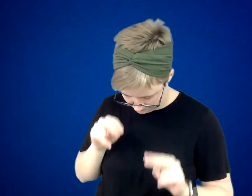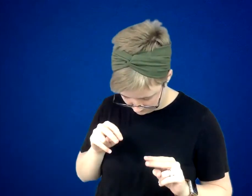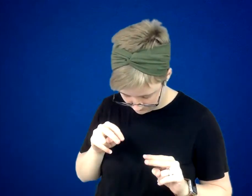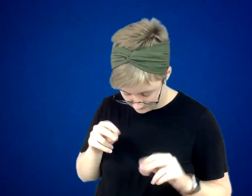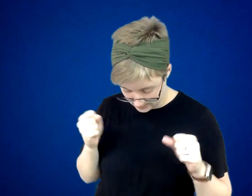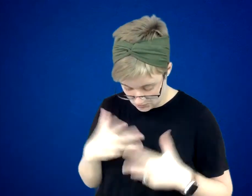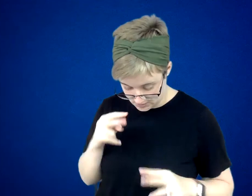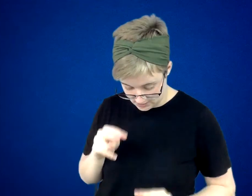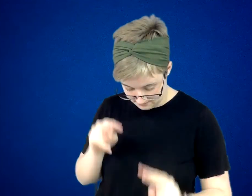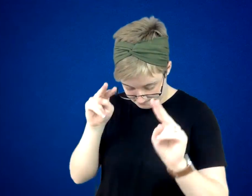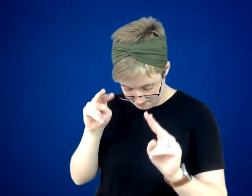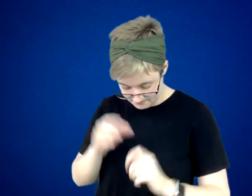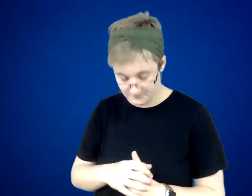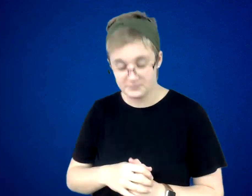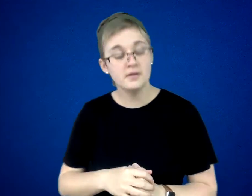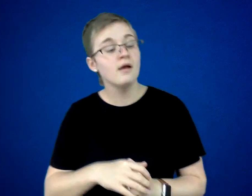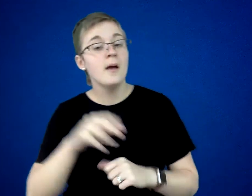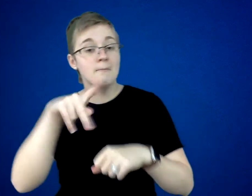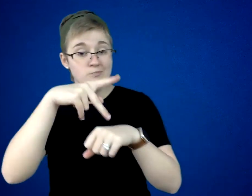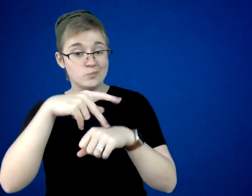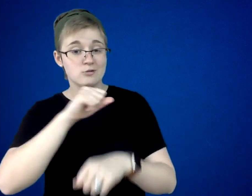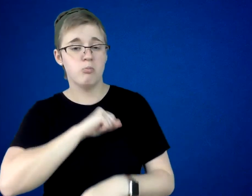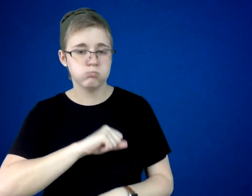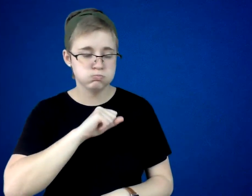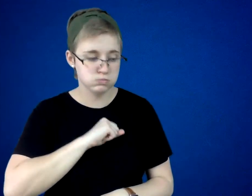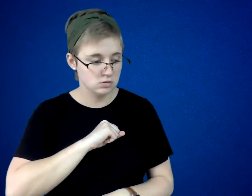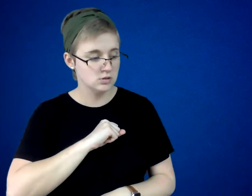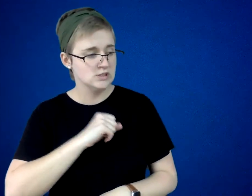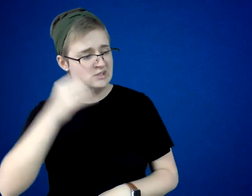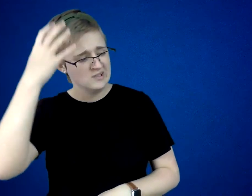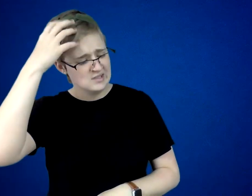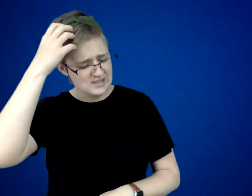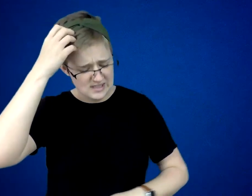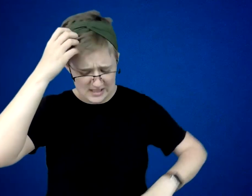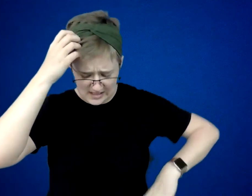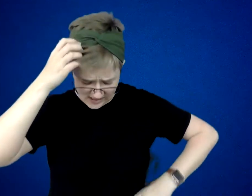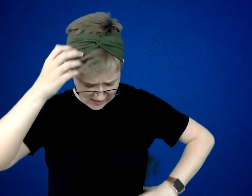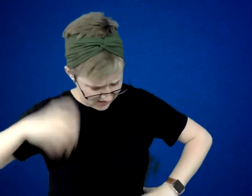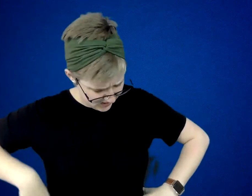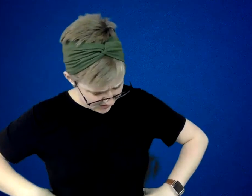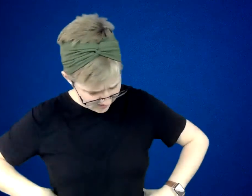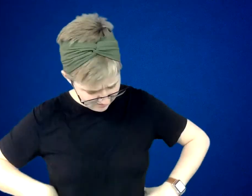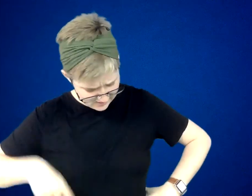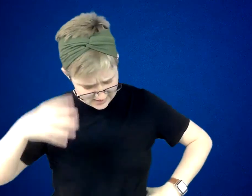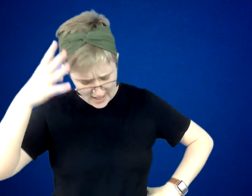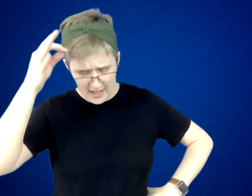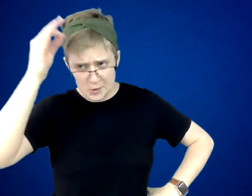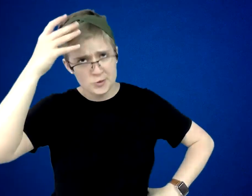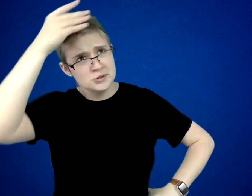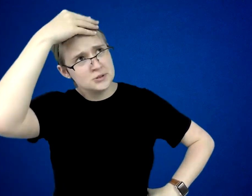up. Mr. Felmer cleared his throat and scratched his head and adjusted his piece of hair, and then he